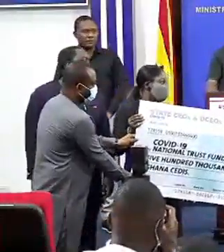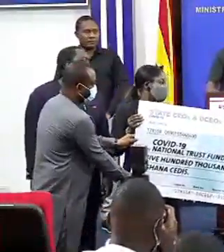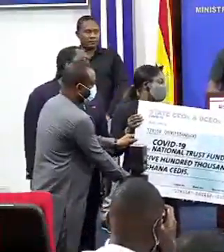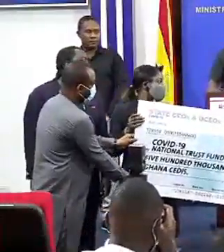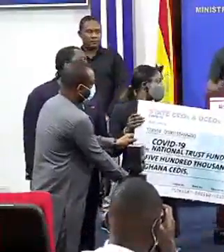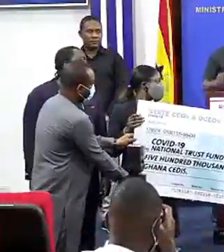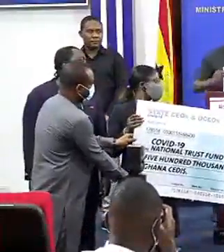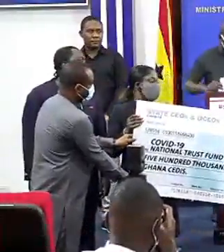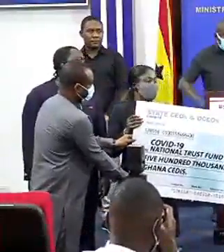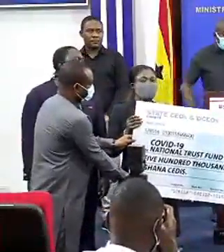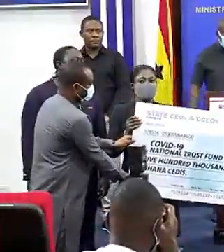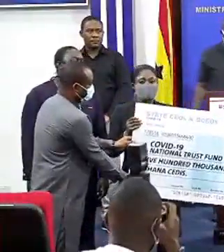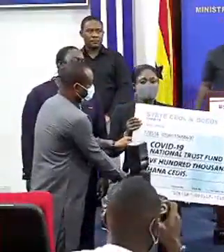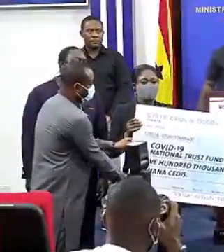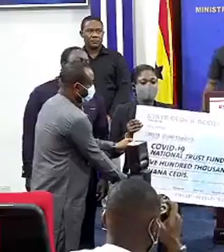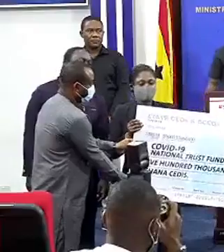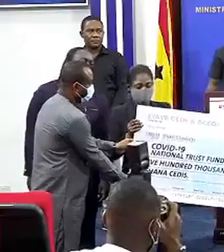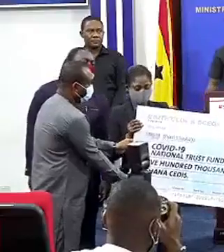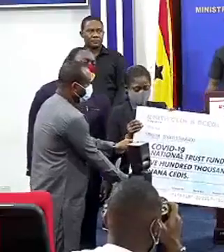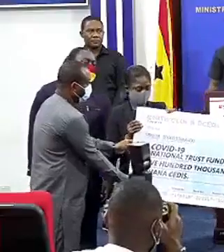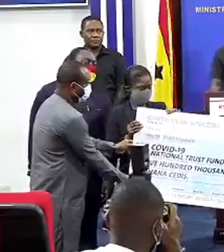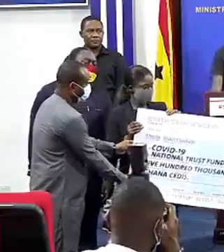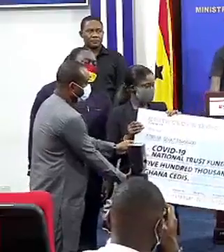thank you. Very quickly, Mr. Very, very, very quickly.